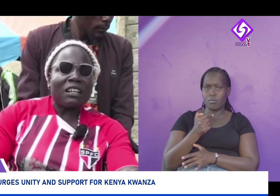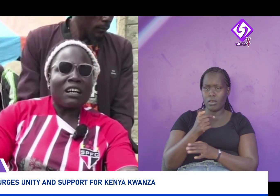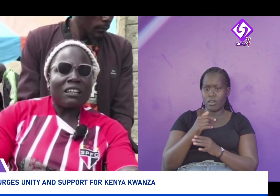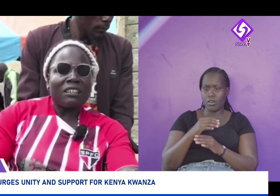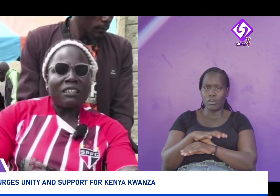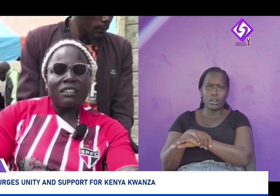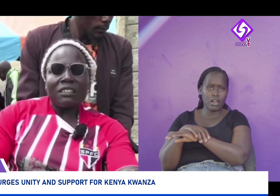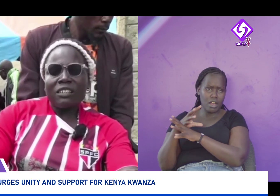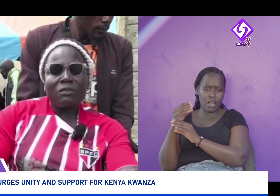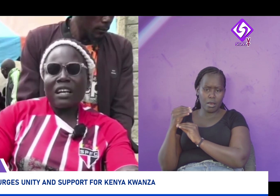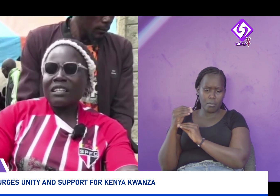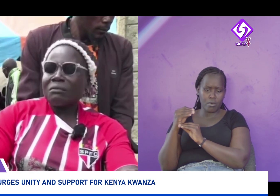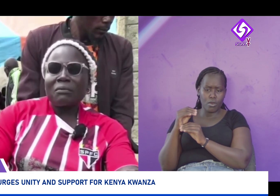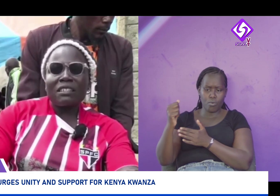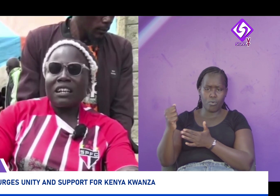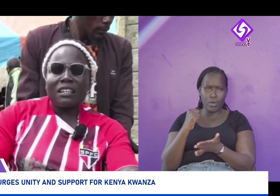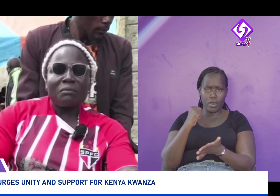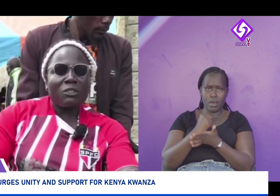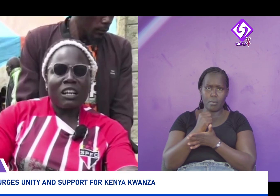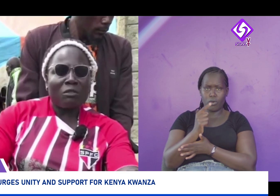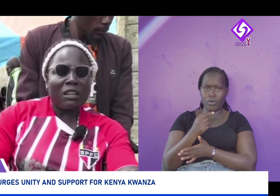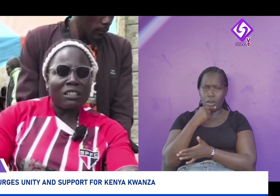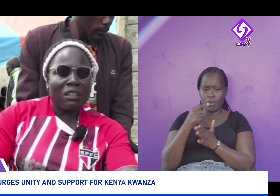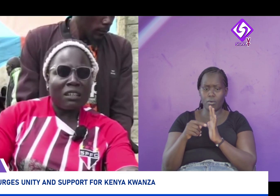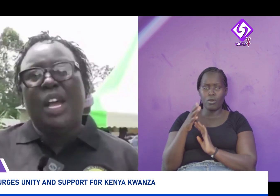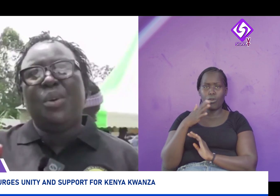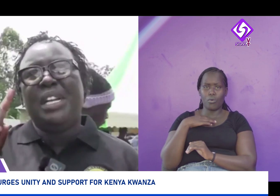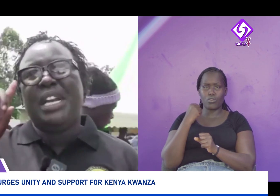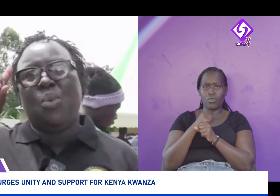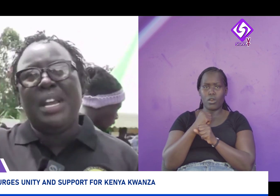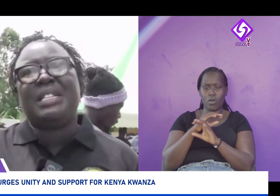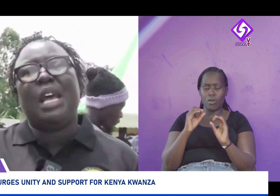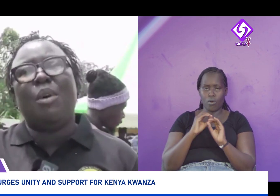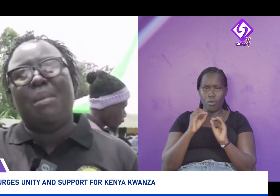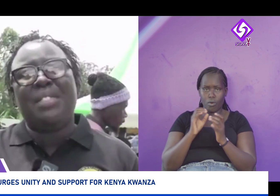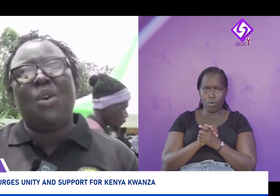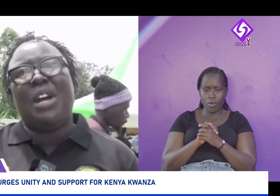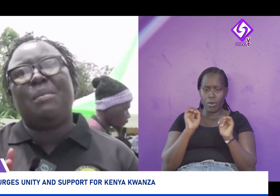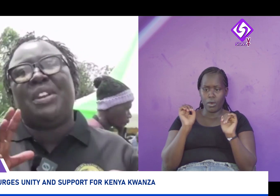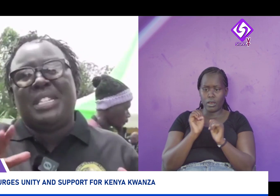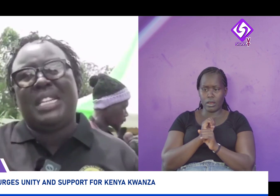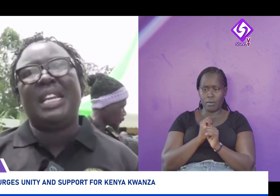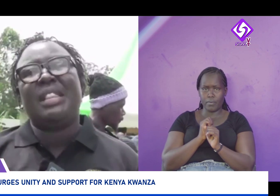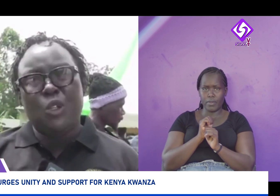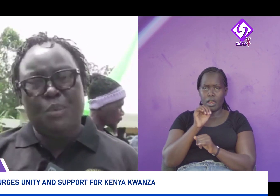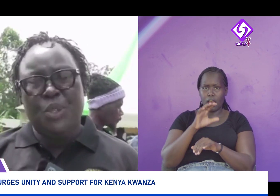kwa neno fulani, namwambia sitaki, nimechoka na kuandikwa. I couldn't get one disabled mother who had been registered in the hospital